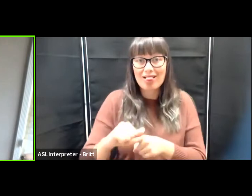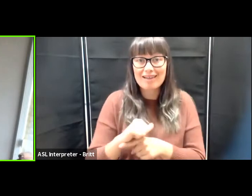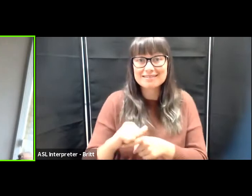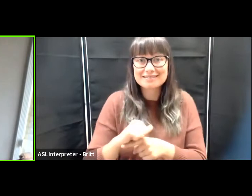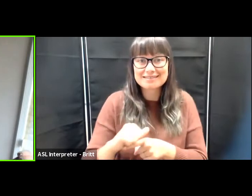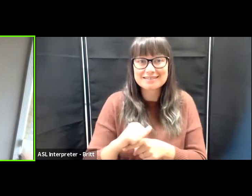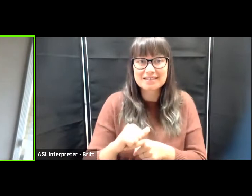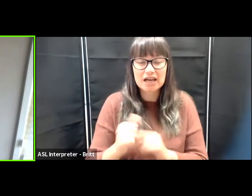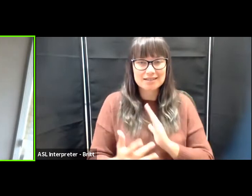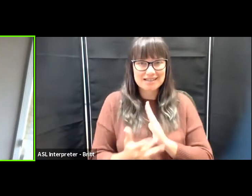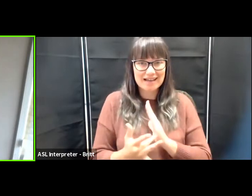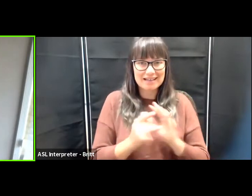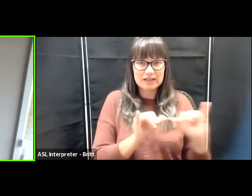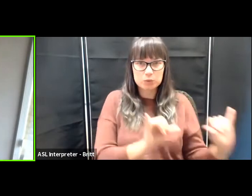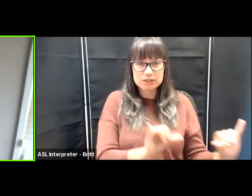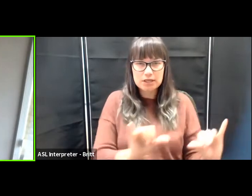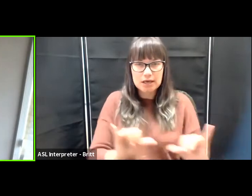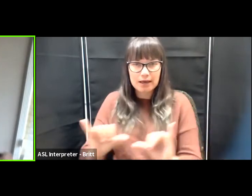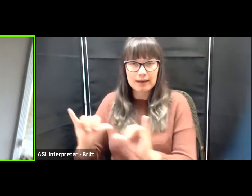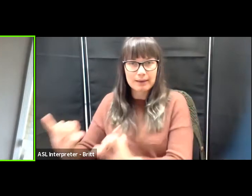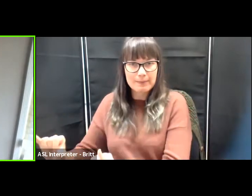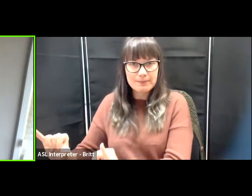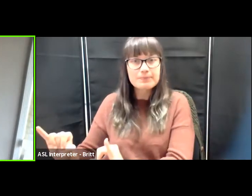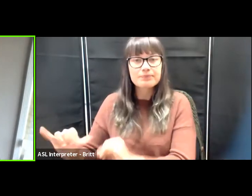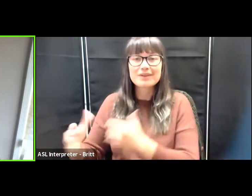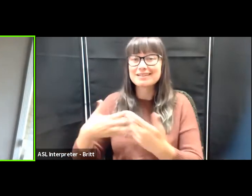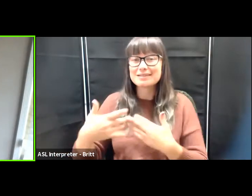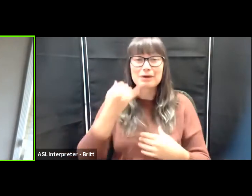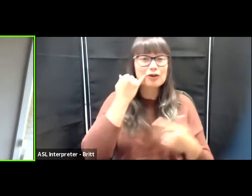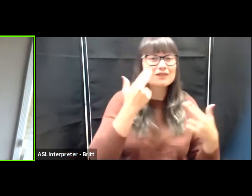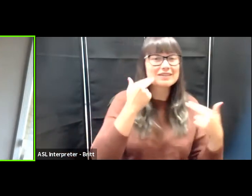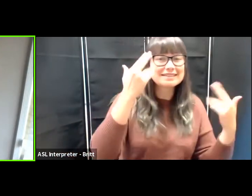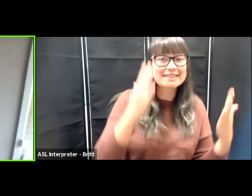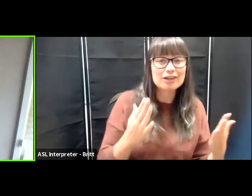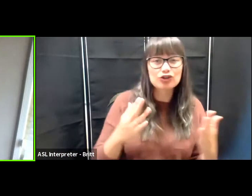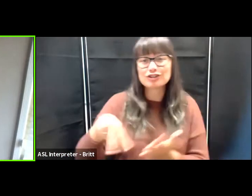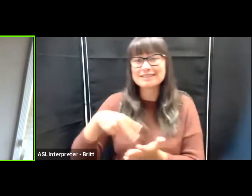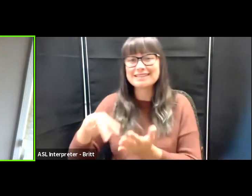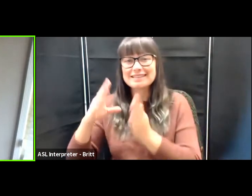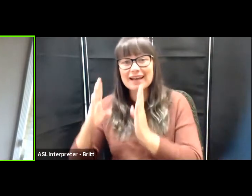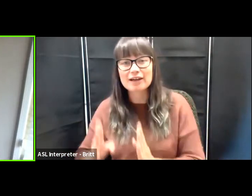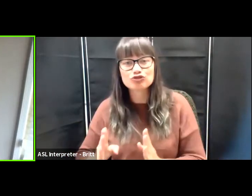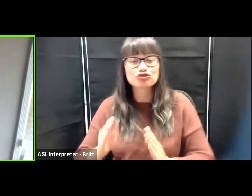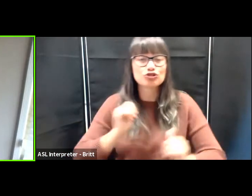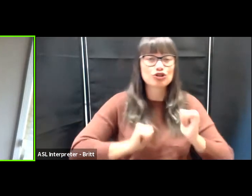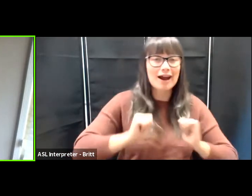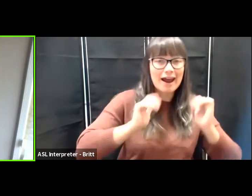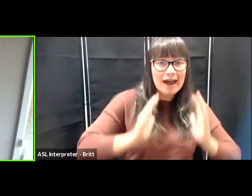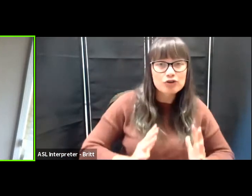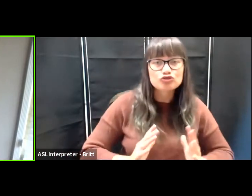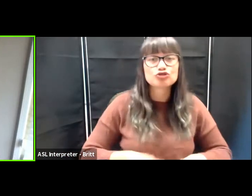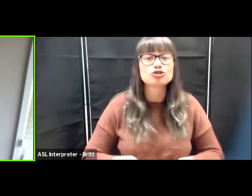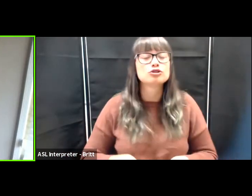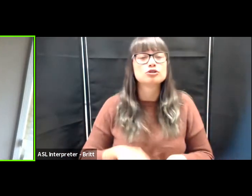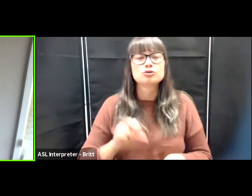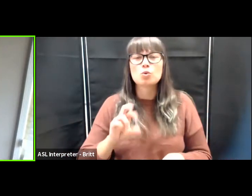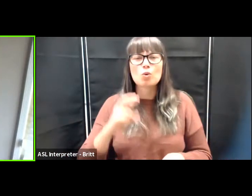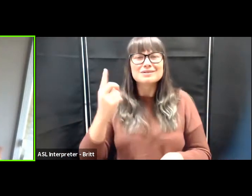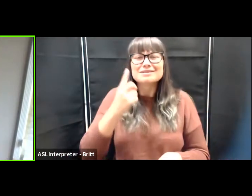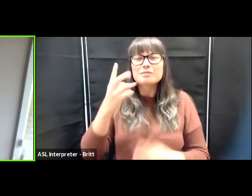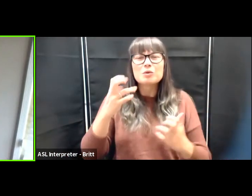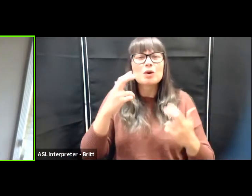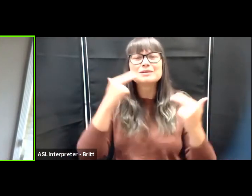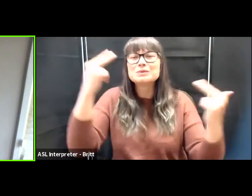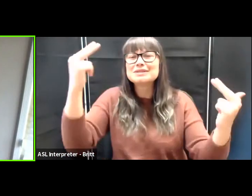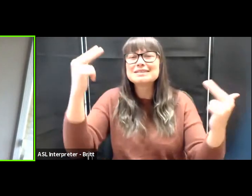always the same across the board. So it didn't matter if you were a singer or a dancer or an actor or somebody that wants to sing